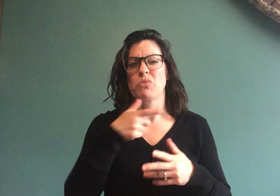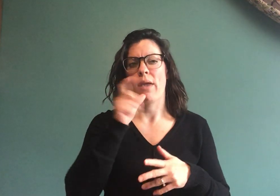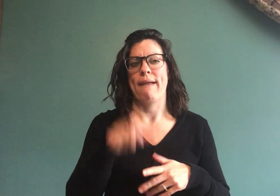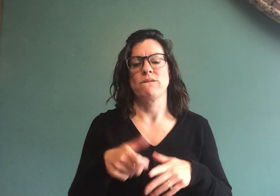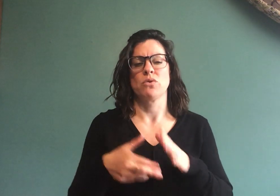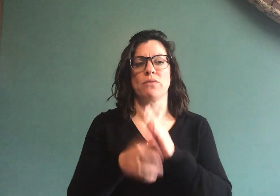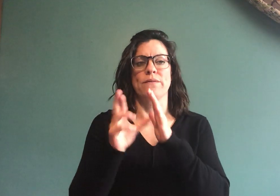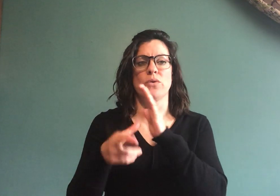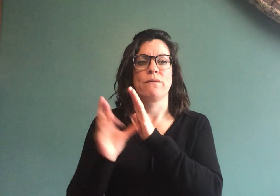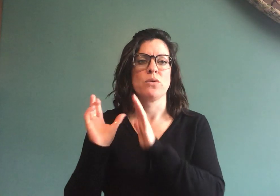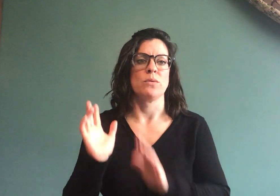present now.